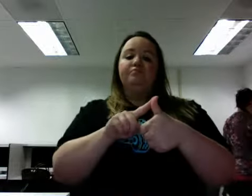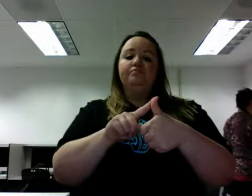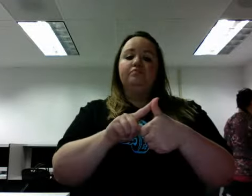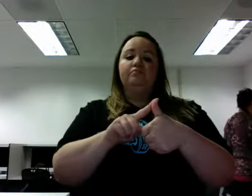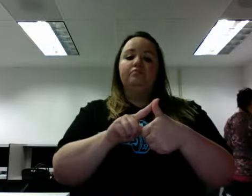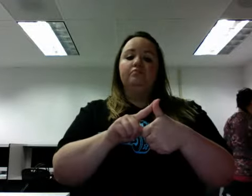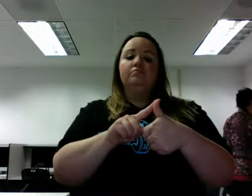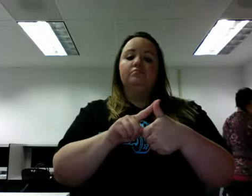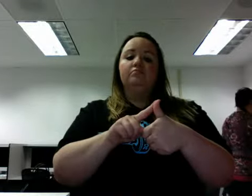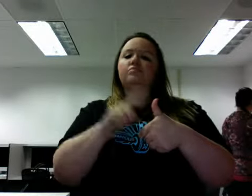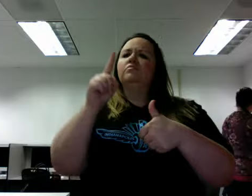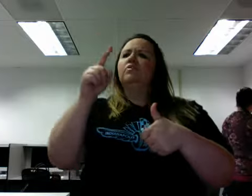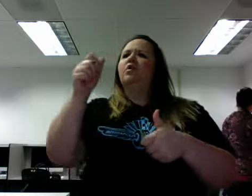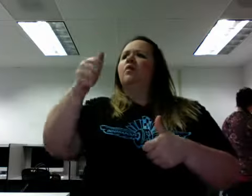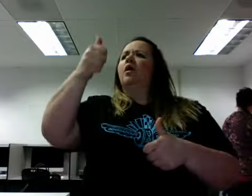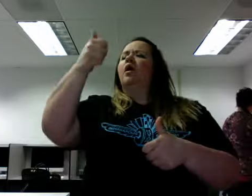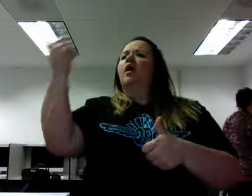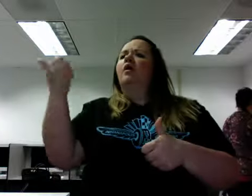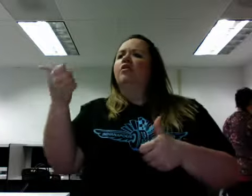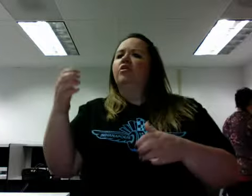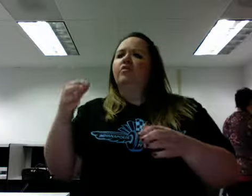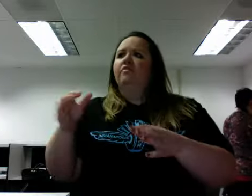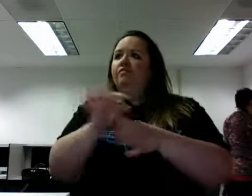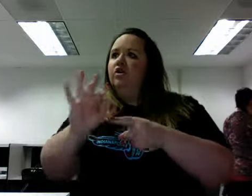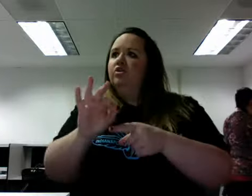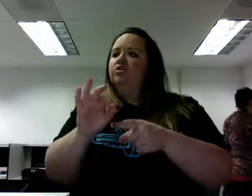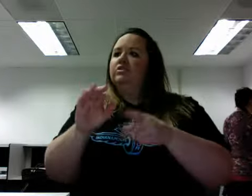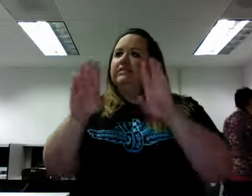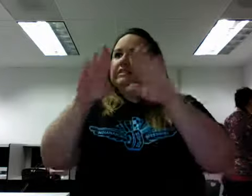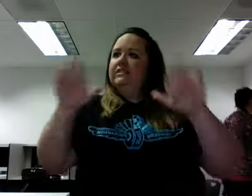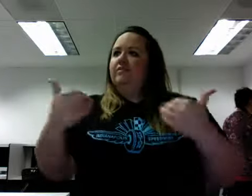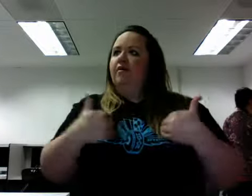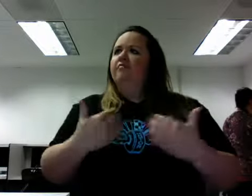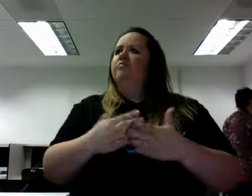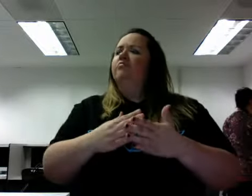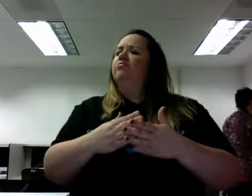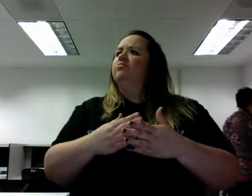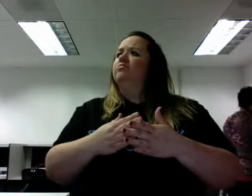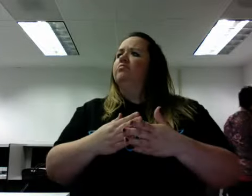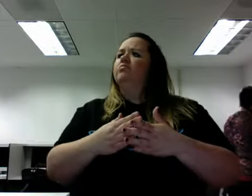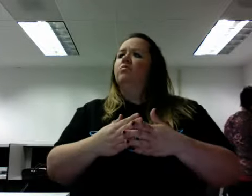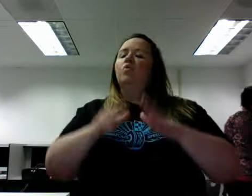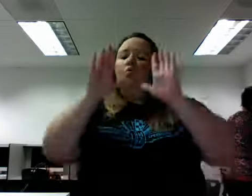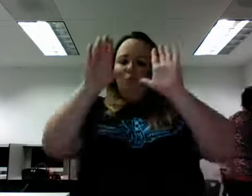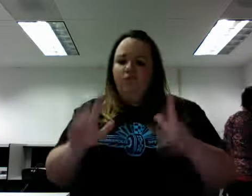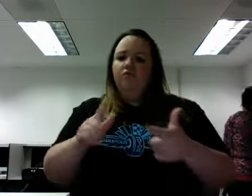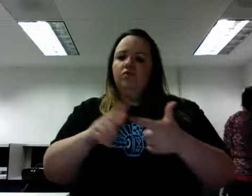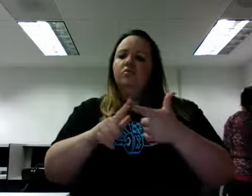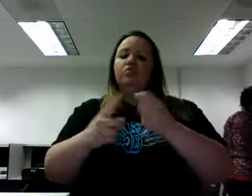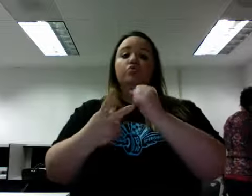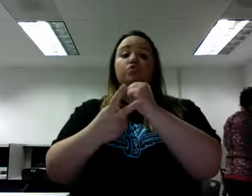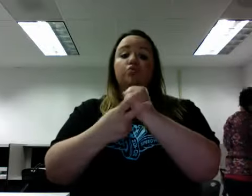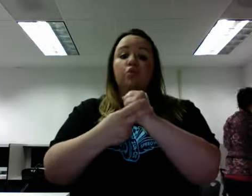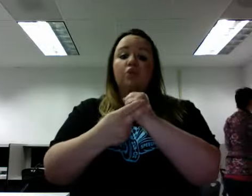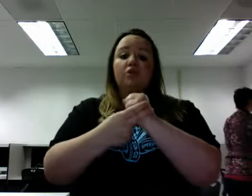Okay, what else does the skeletal system do for our body? Yes? Oh, wonderful. Storage. Storage of minerals. What are some minerals